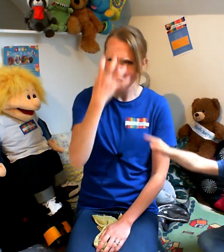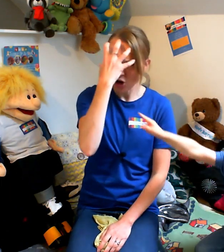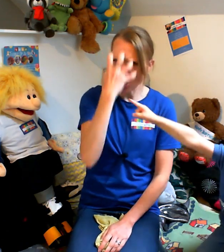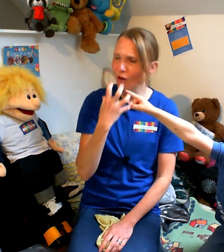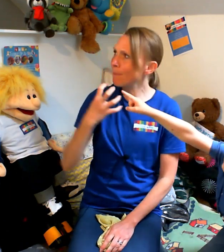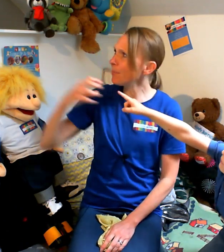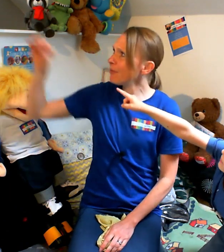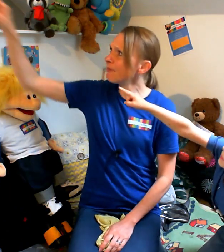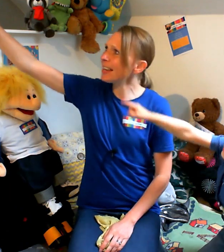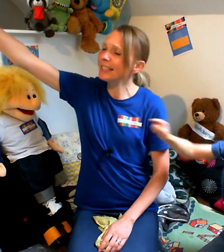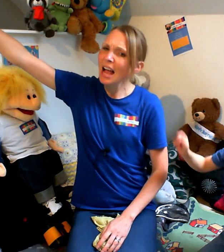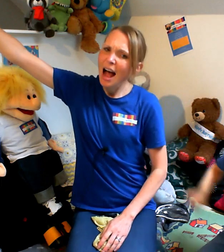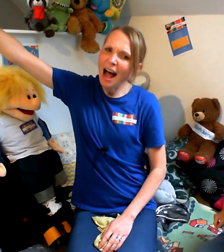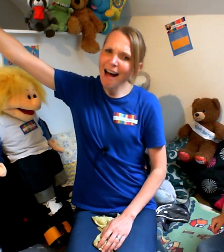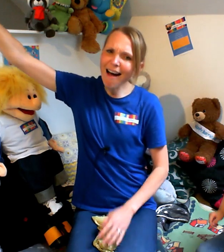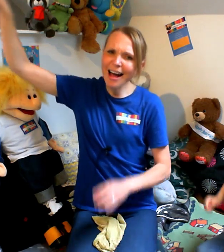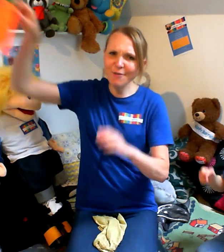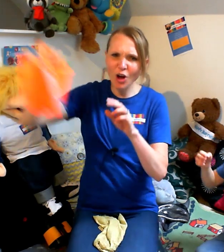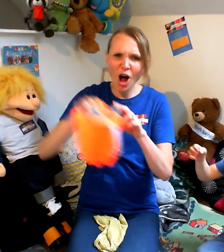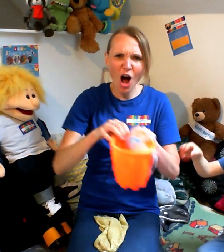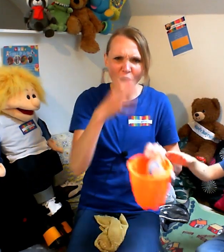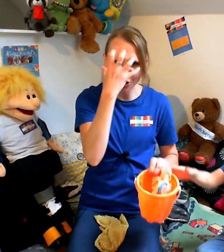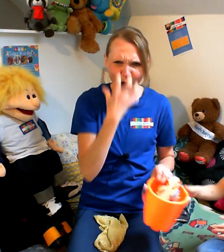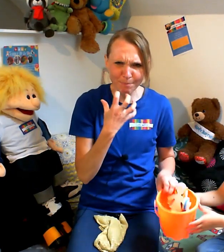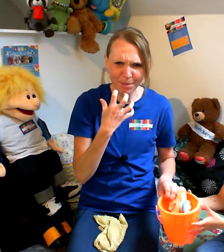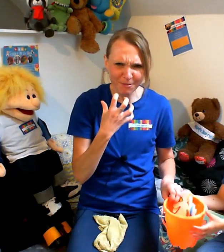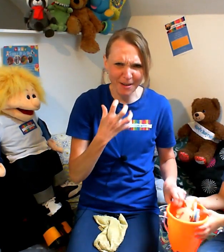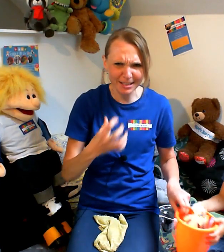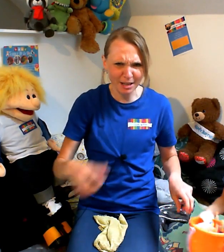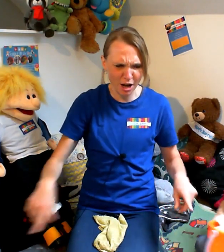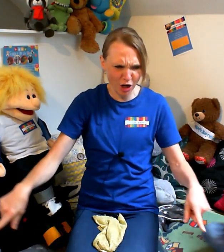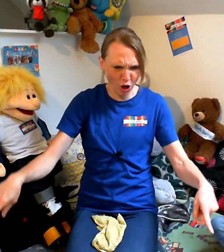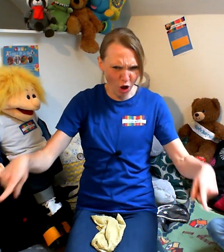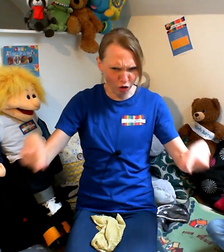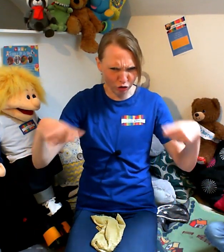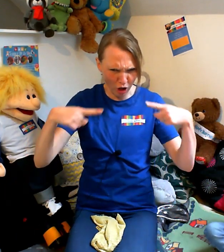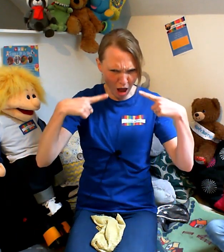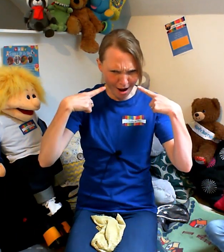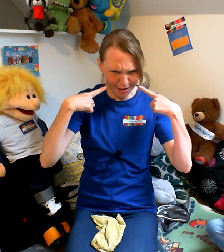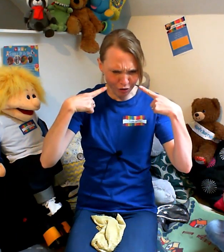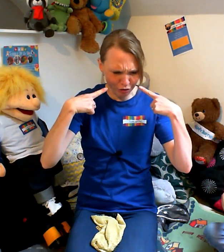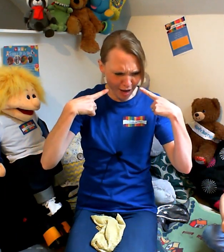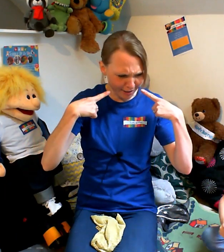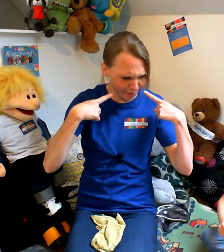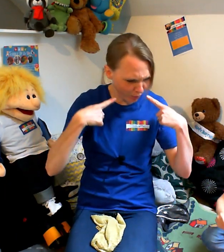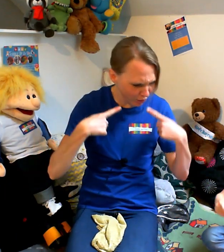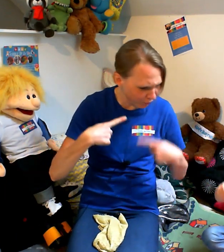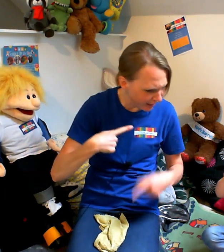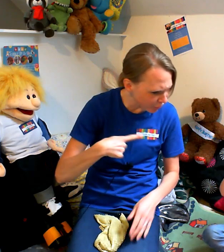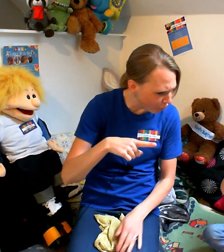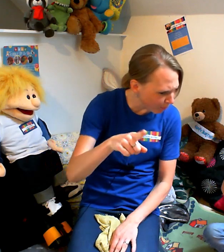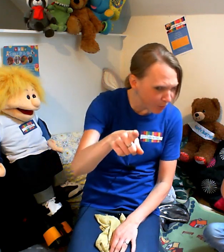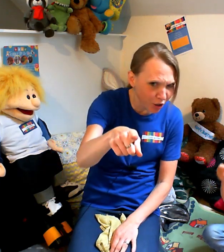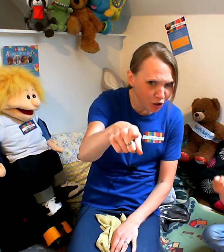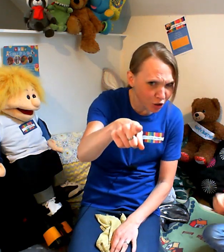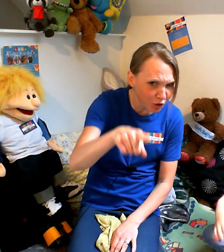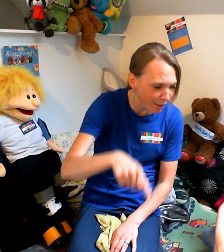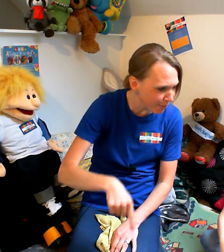a grumpy face, I've got a grumpy face, and it looks like this. When you find a grumpy one, can you show